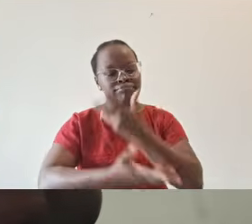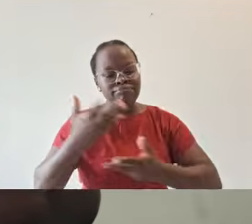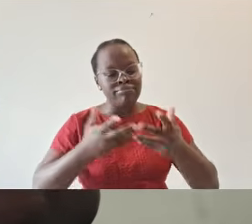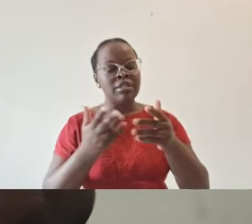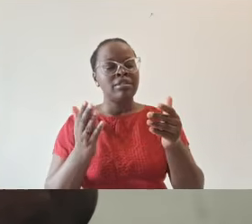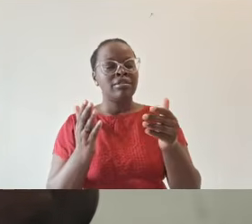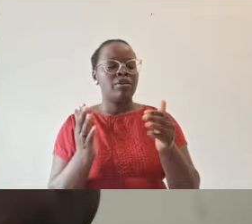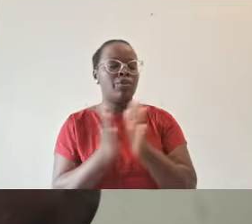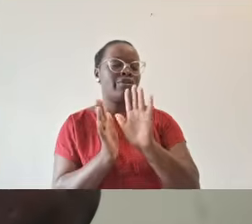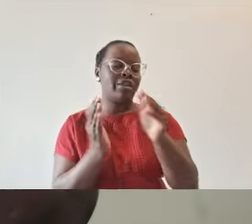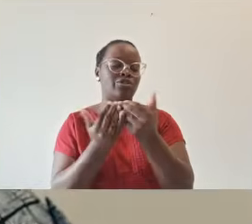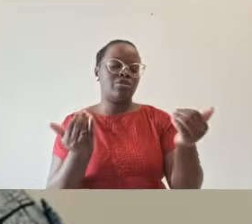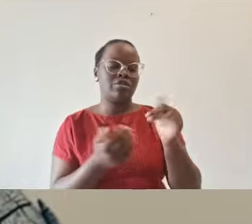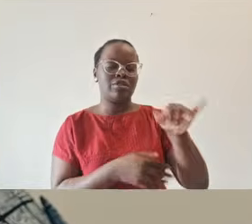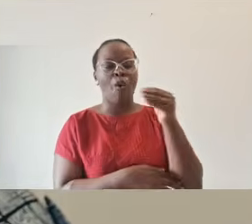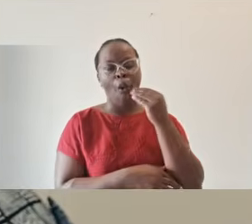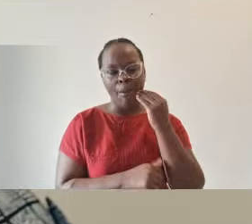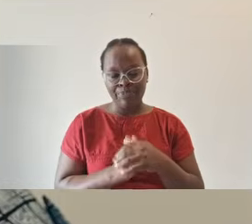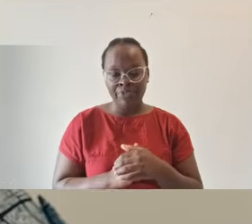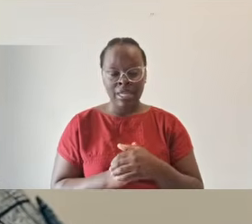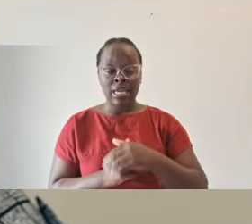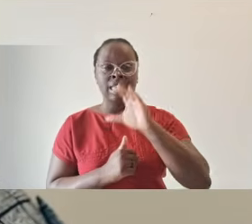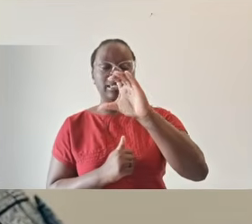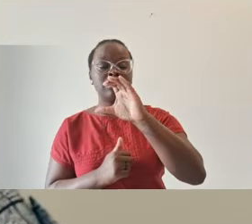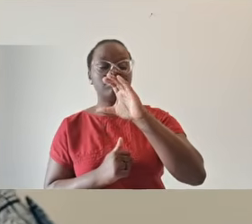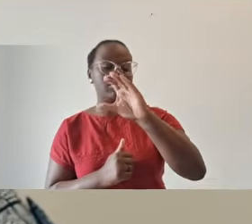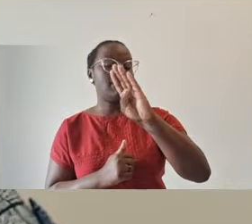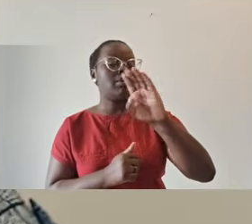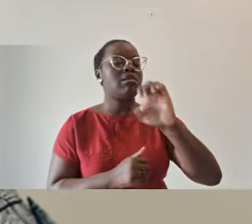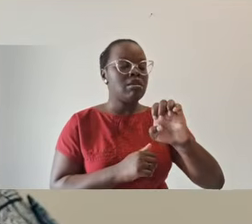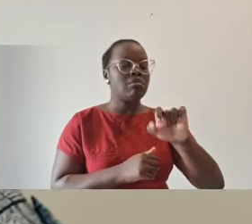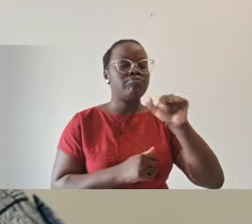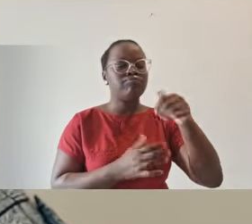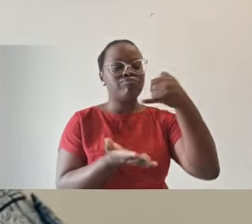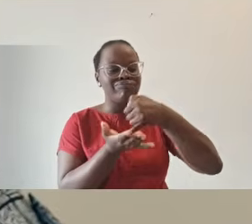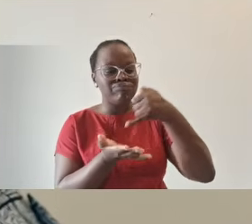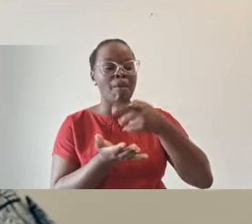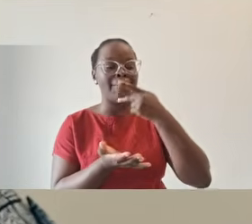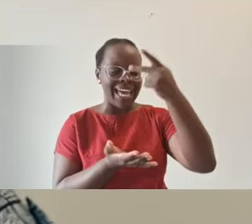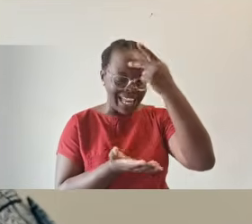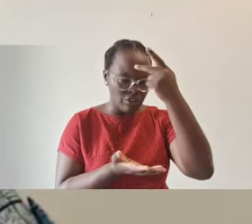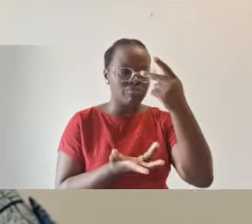learners when they are at home. CBE entails parental involvement and